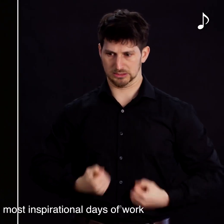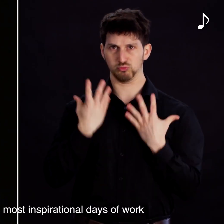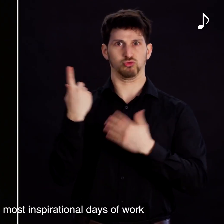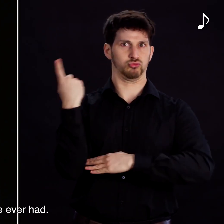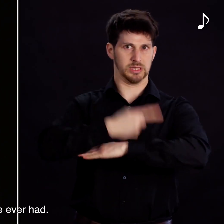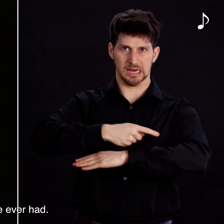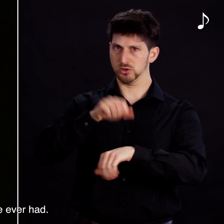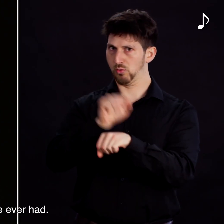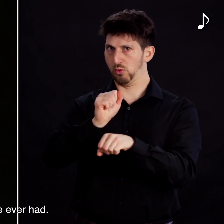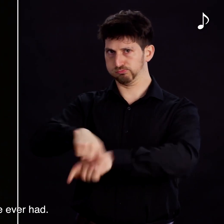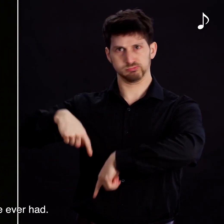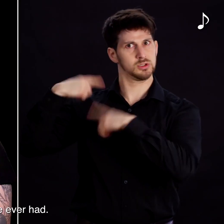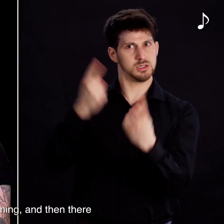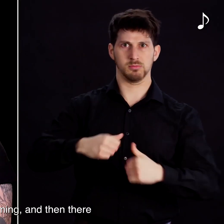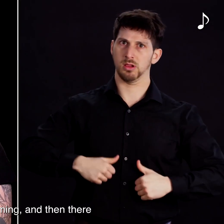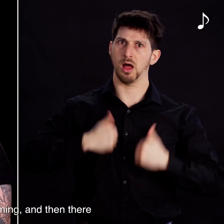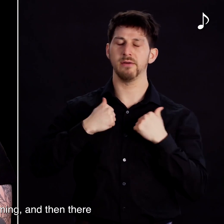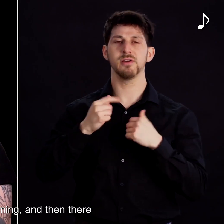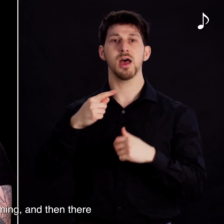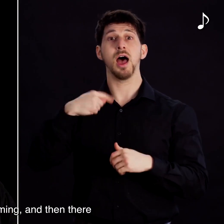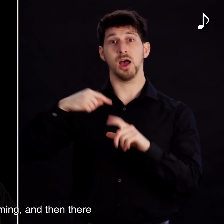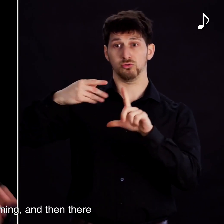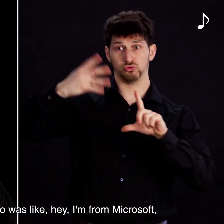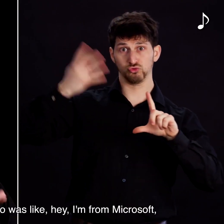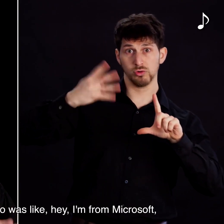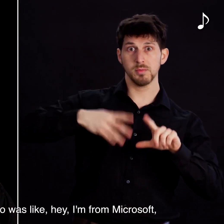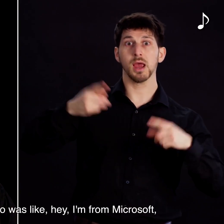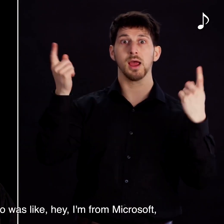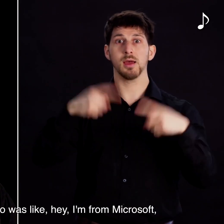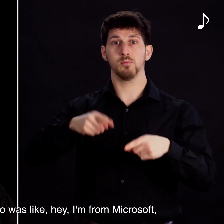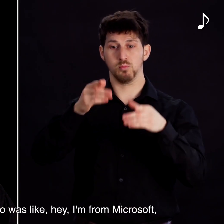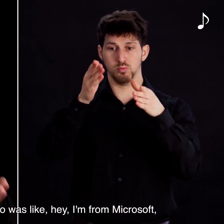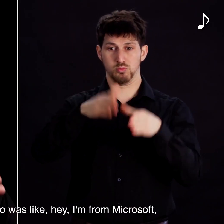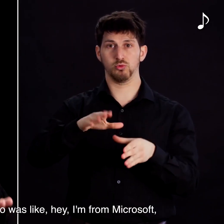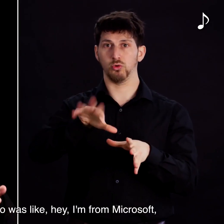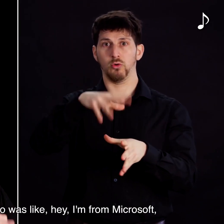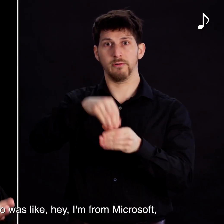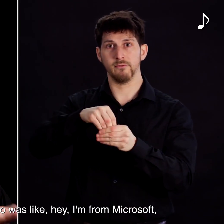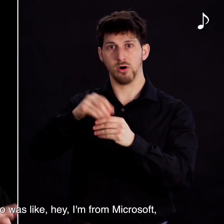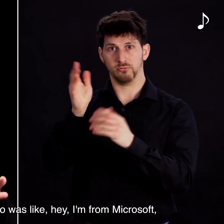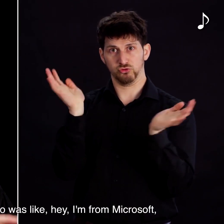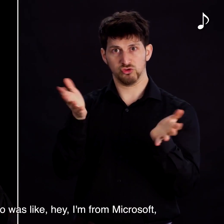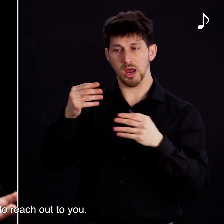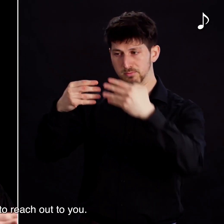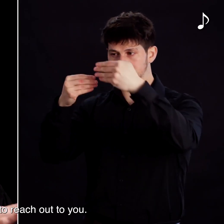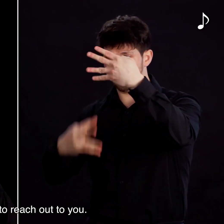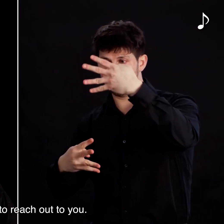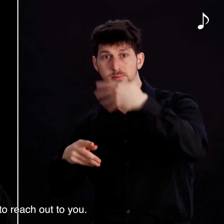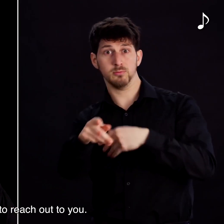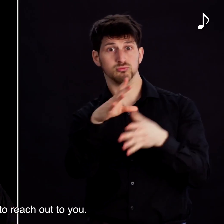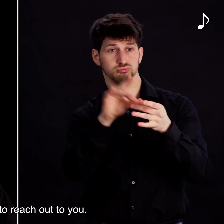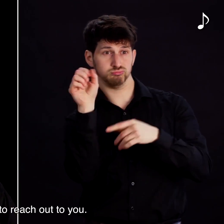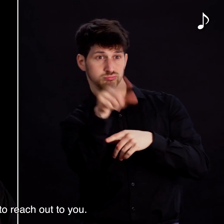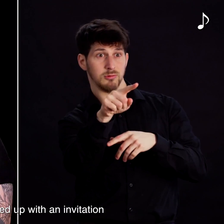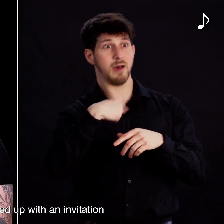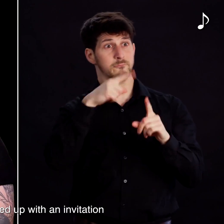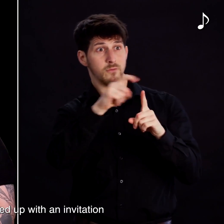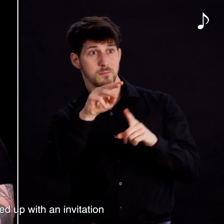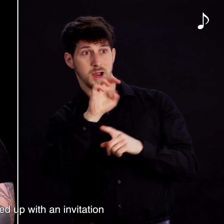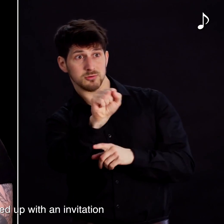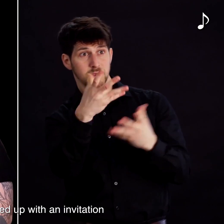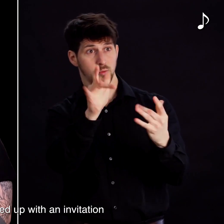days of work I've ever had. I was streaming and then there was this person in chat who was like, hey, I'm from Microsoft and I want to reach out to you.